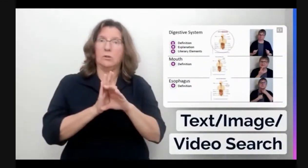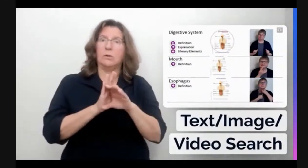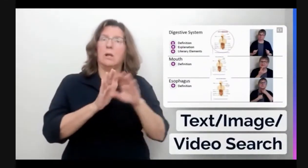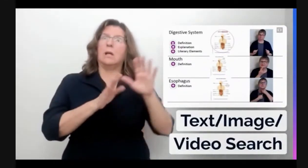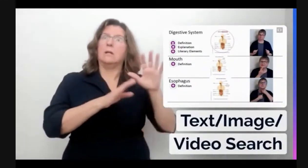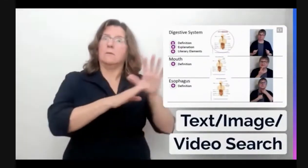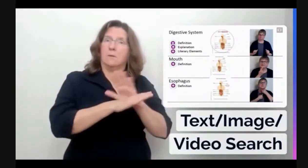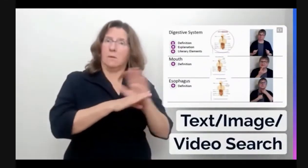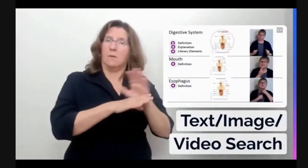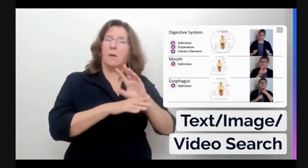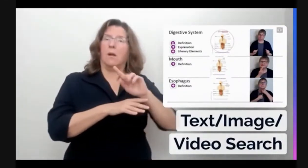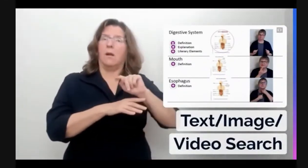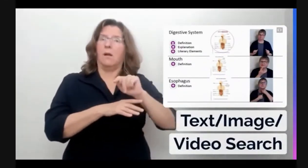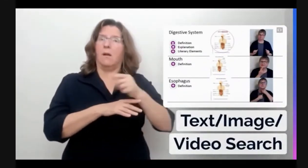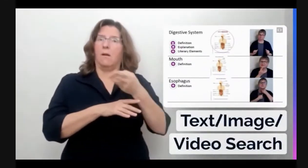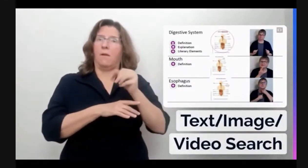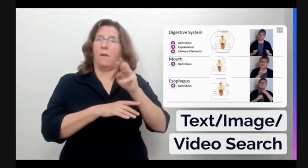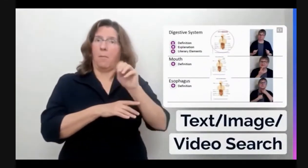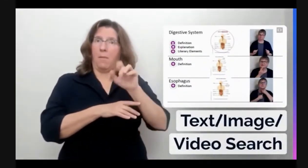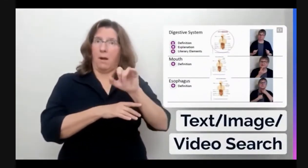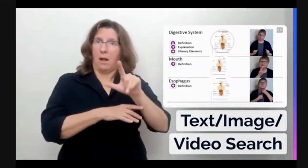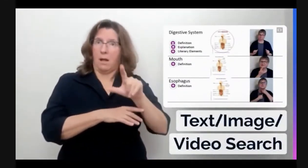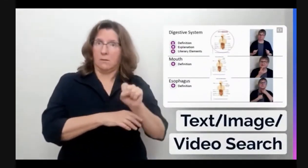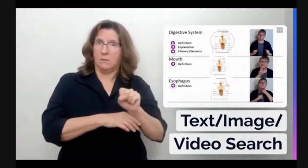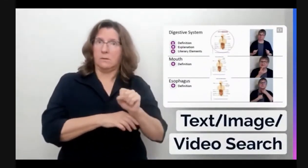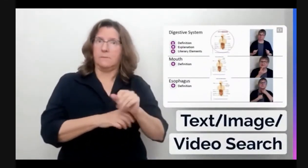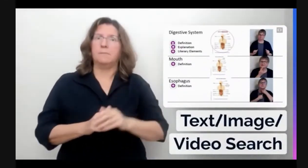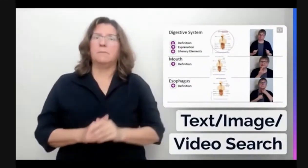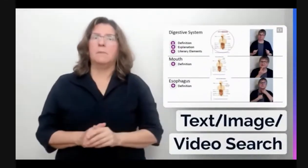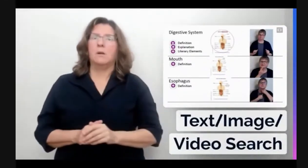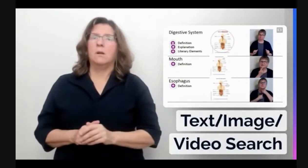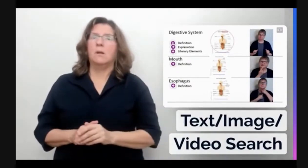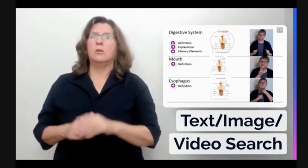separately or in combination.